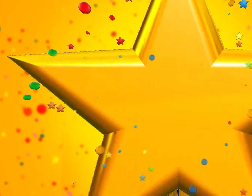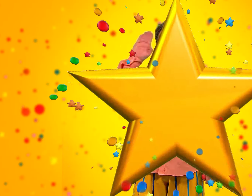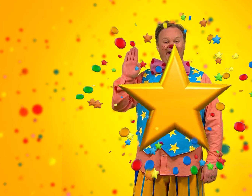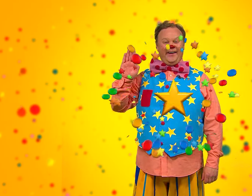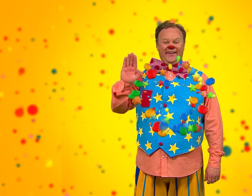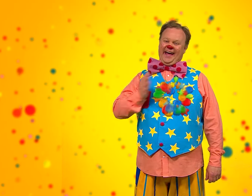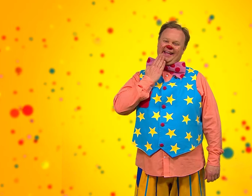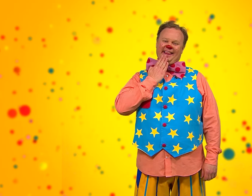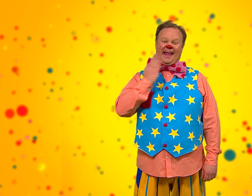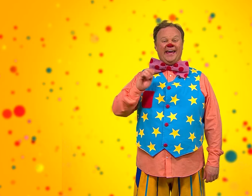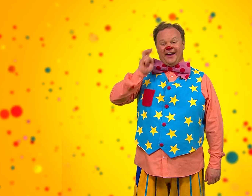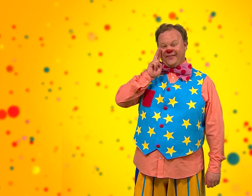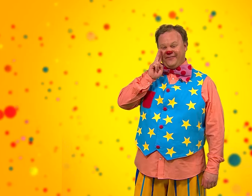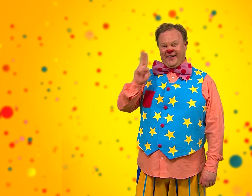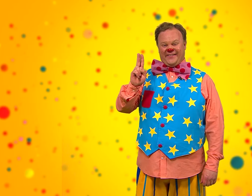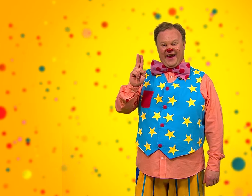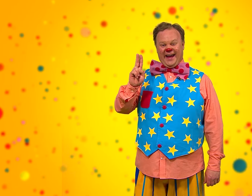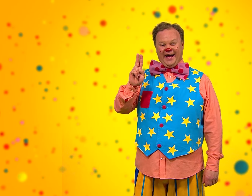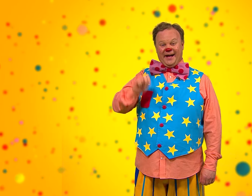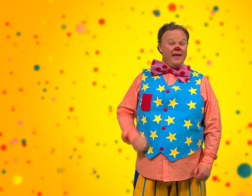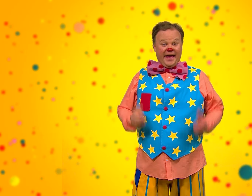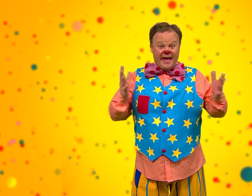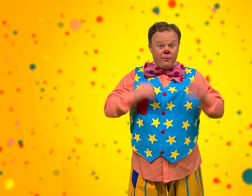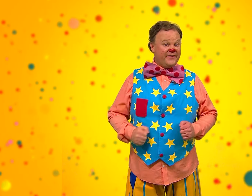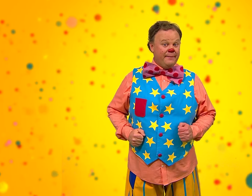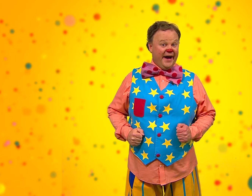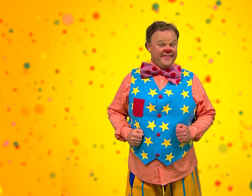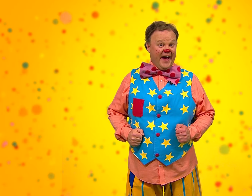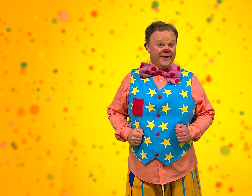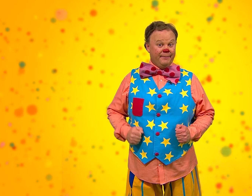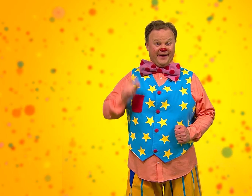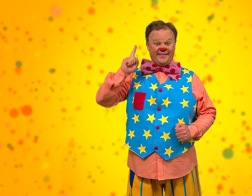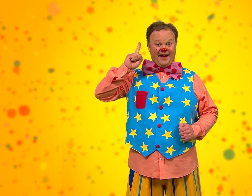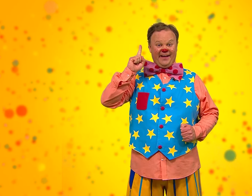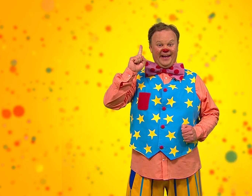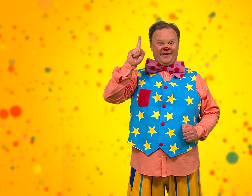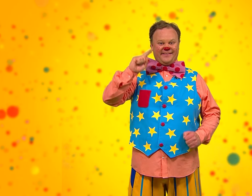Hello! And thank you for watching! Keep watching my channel because there are lots of